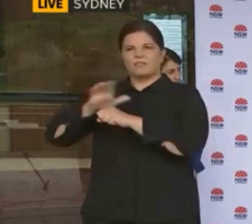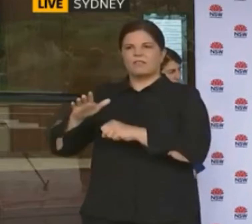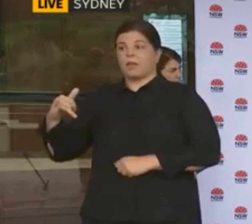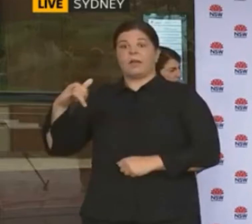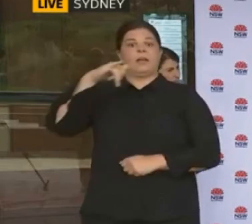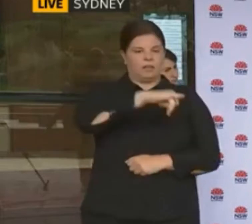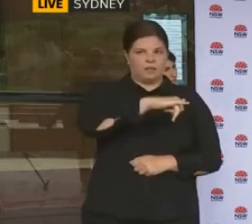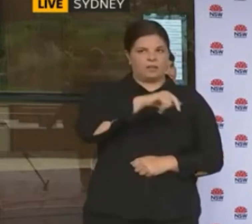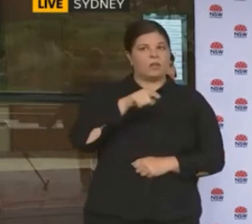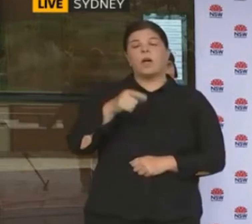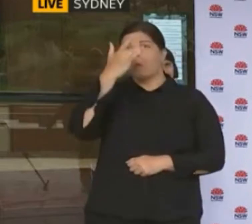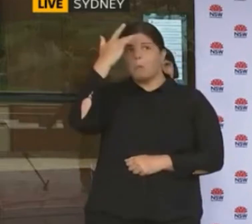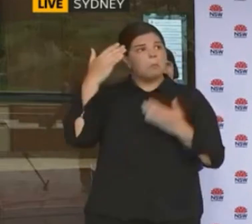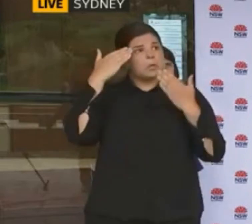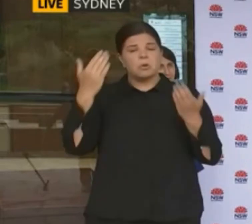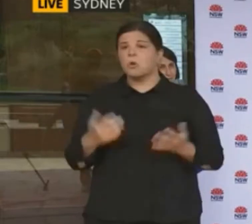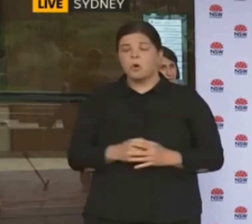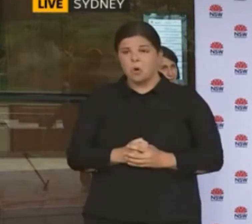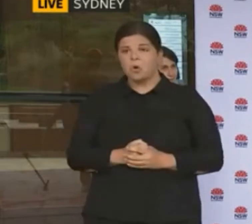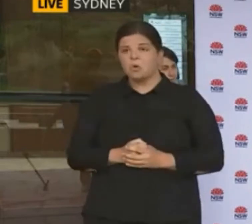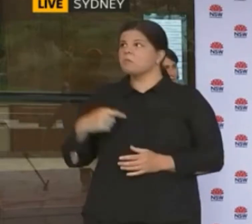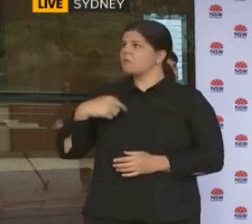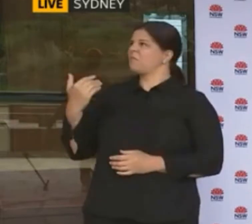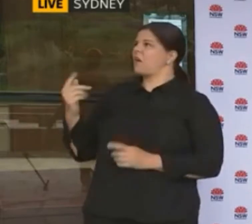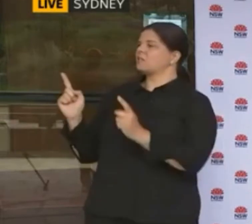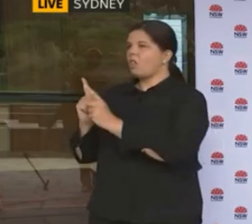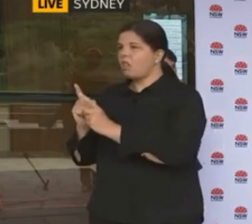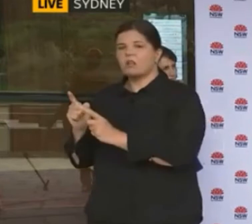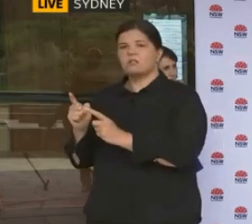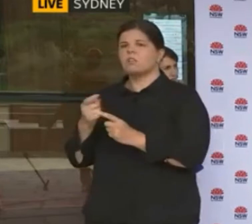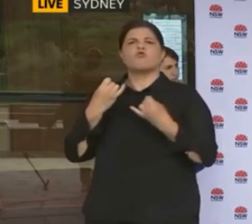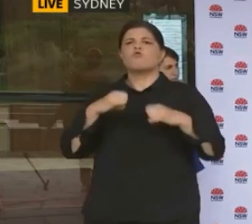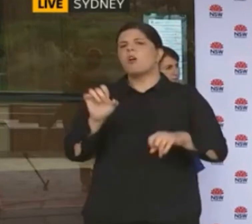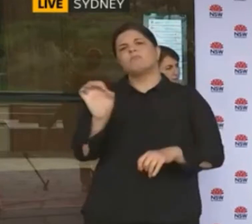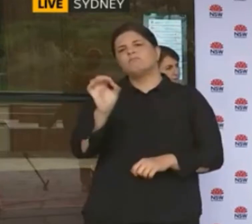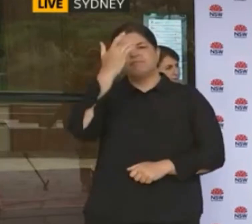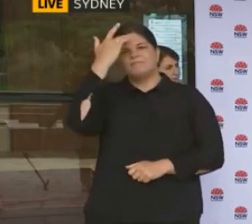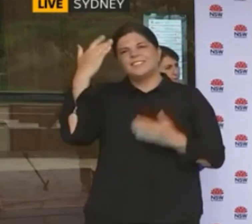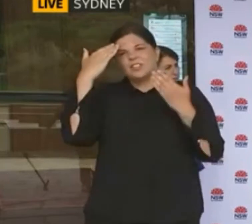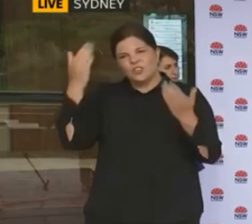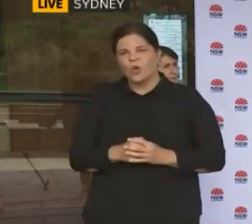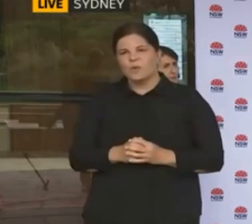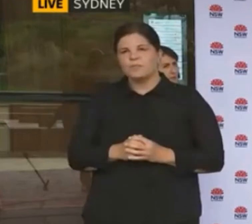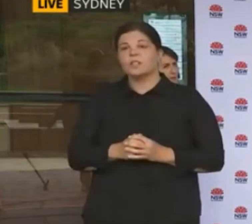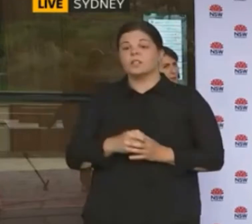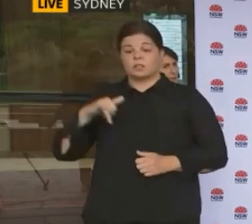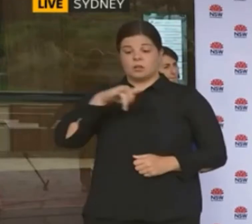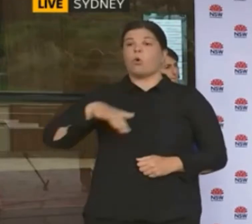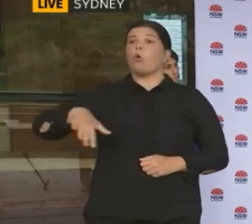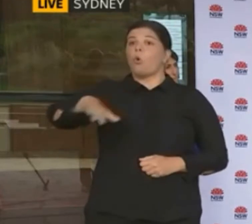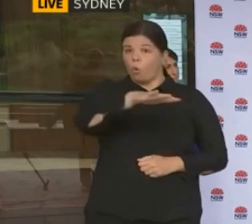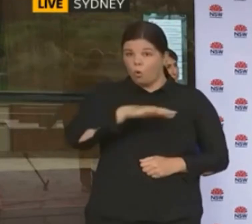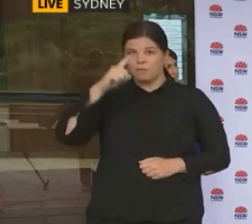remember that the person flew before they knew they were a close contact of a case and did nothing wrong. But all passengers on that flight have now been tested